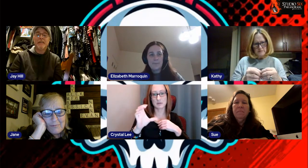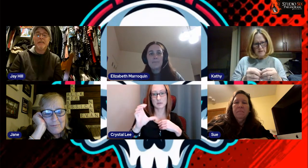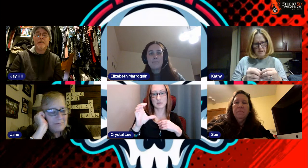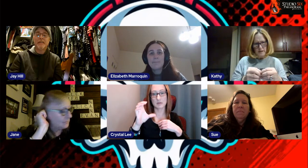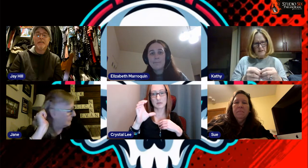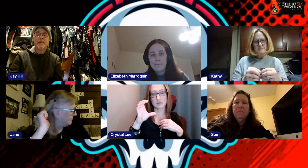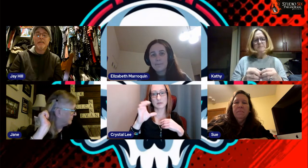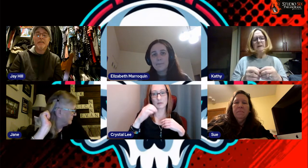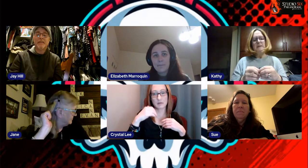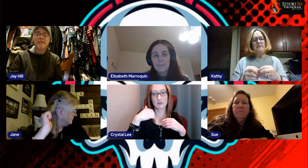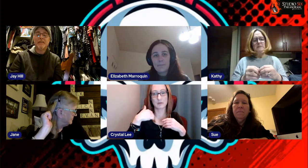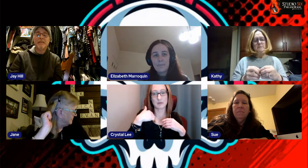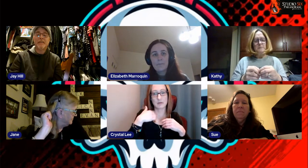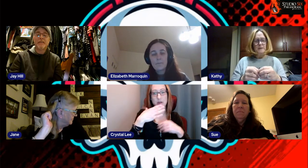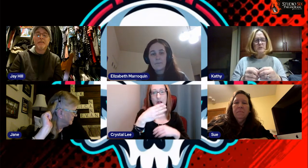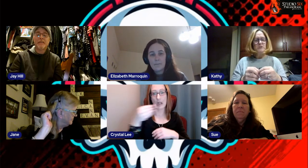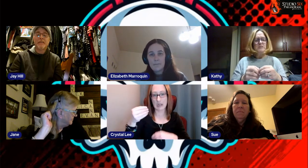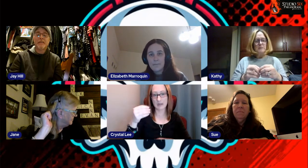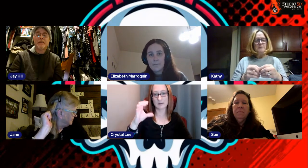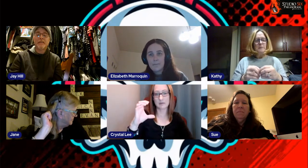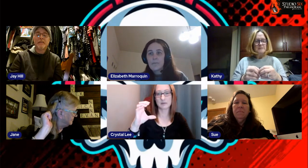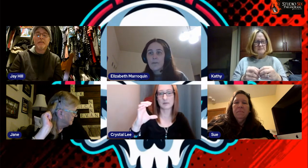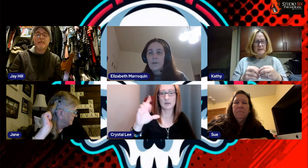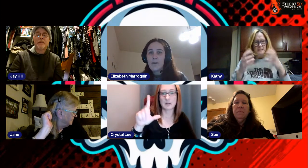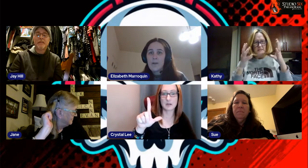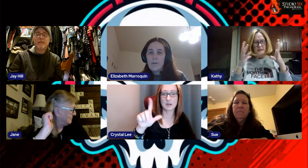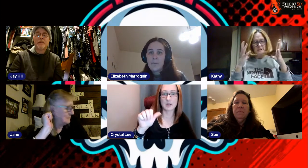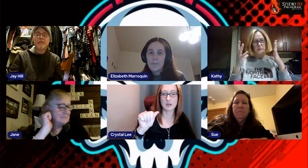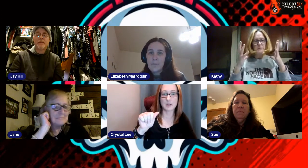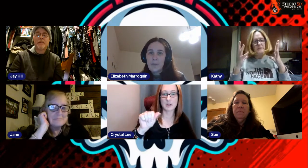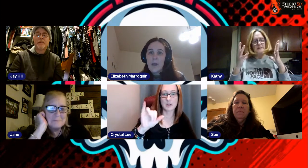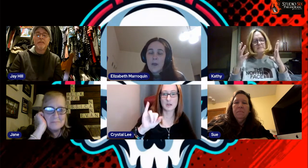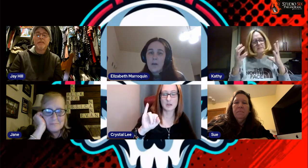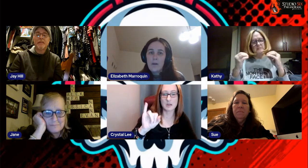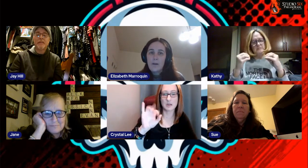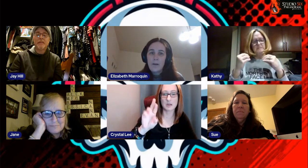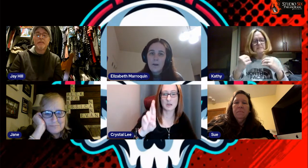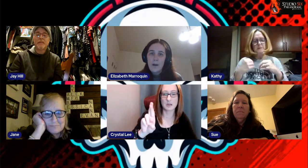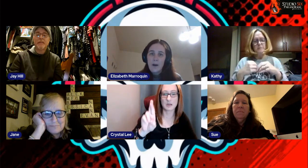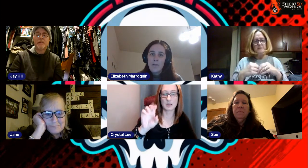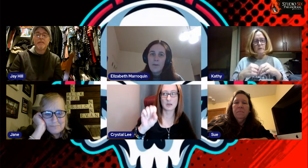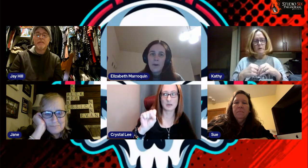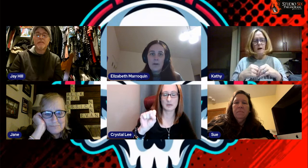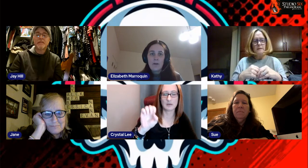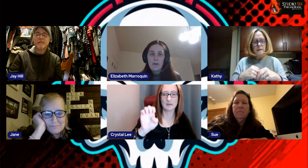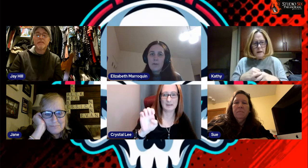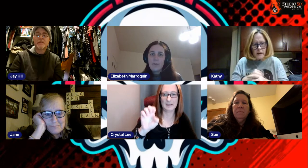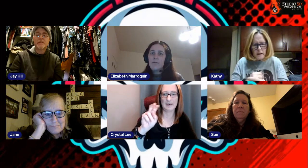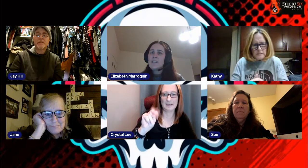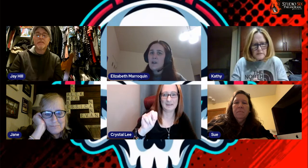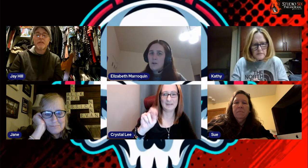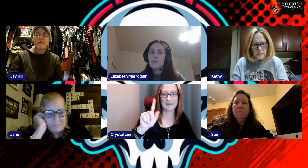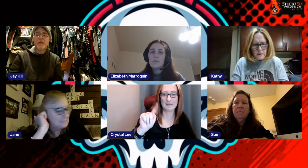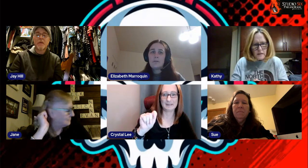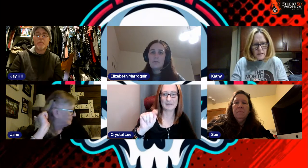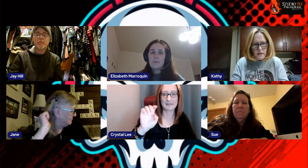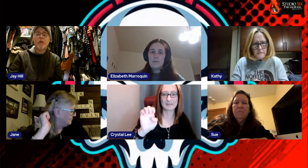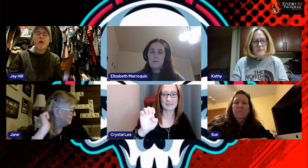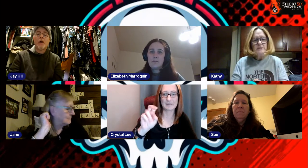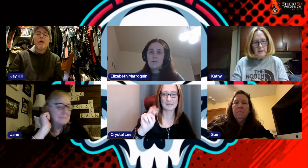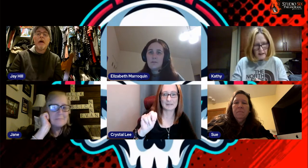Yeah, psychic. So she sometimes has psychic like ability to turn something going on. Physical.